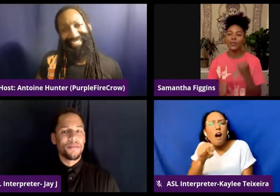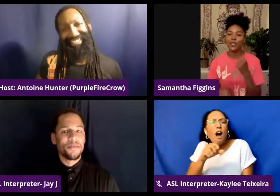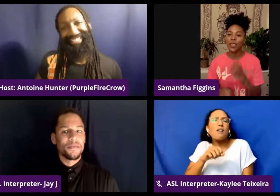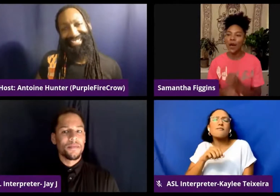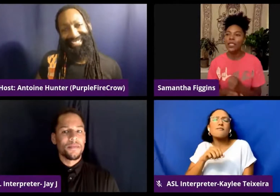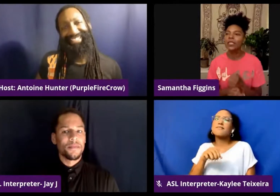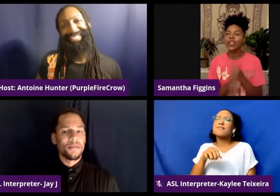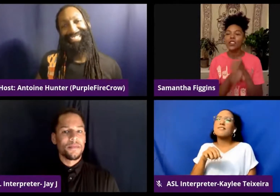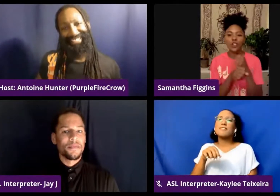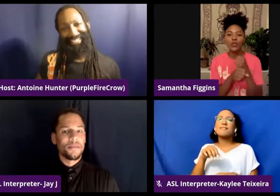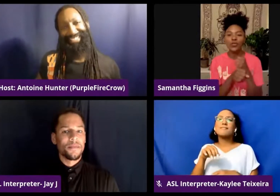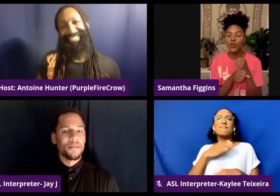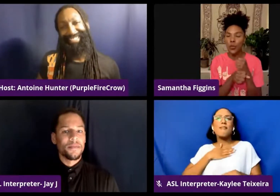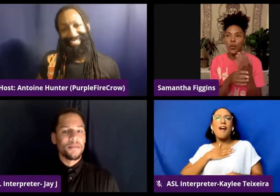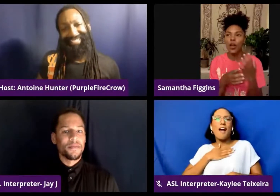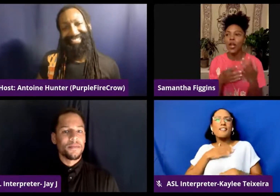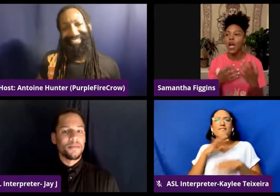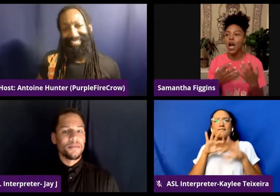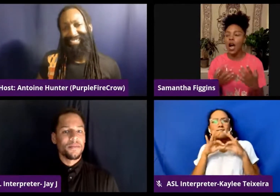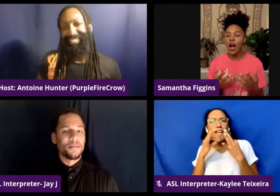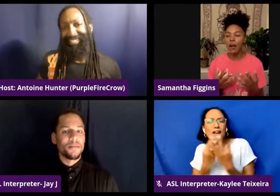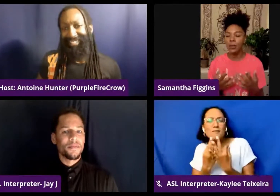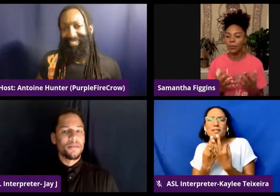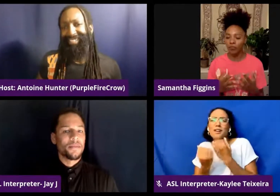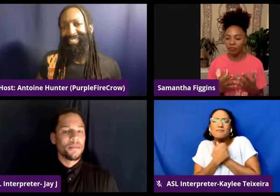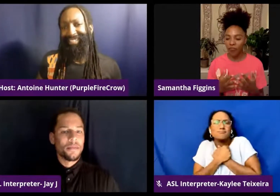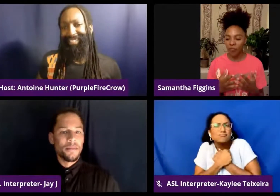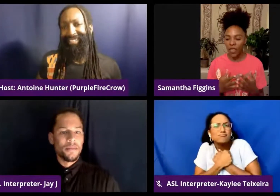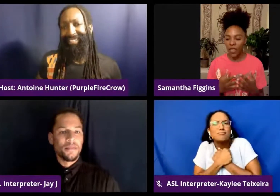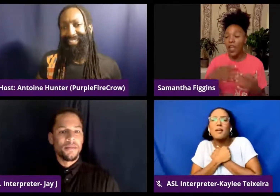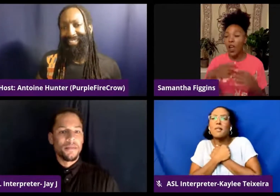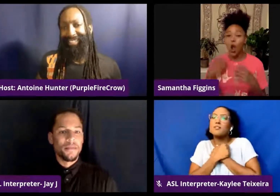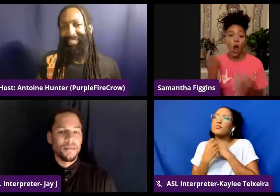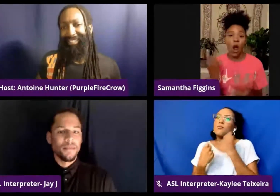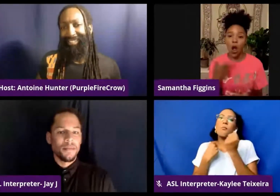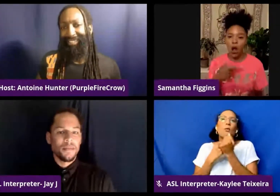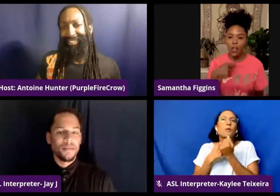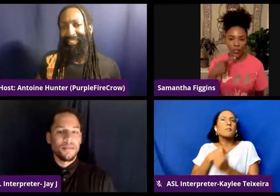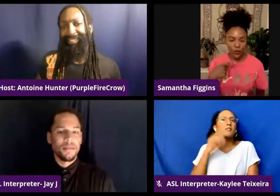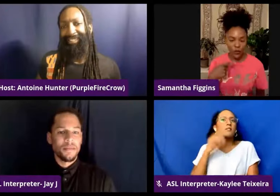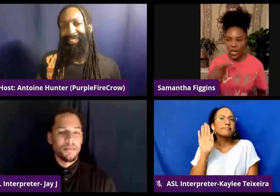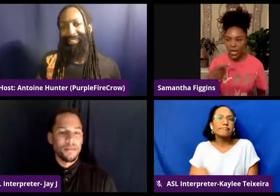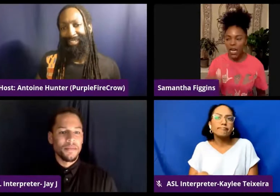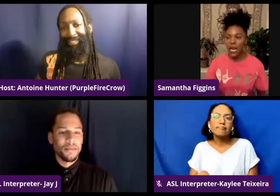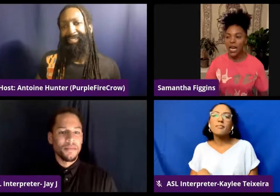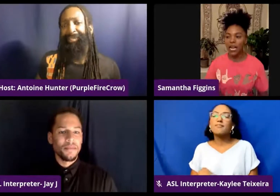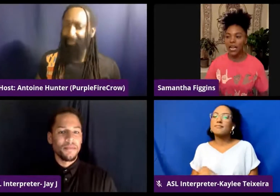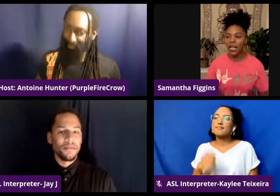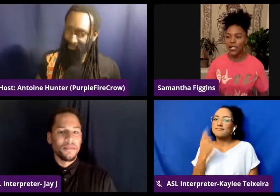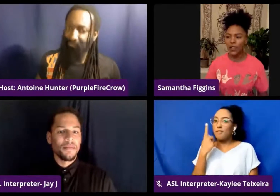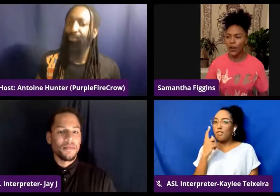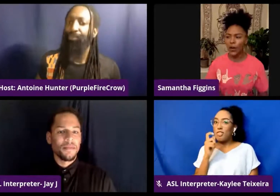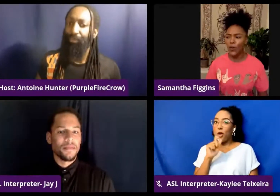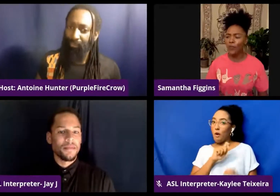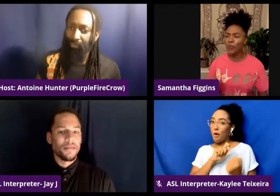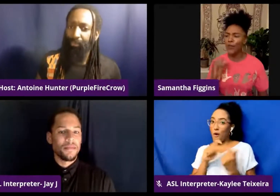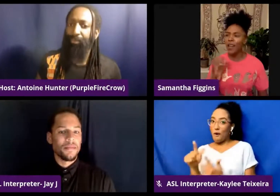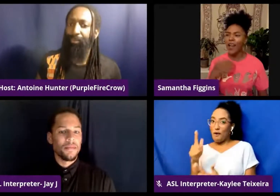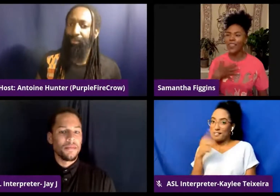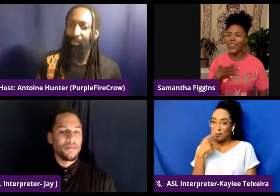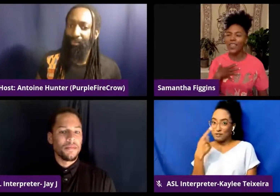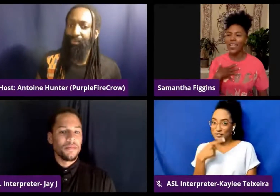family. There's been such a huge support. They are all hearing.